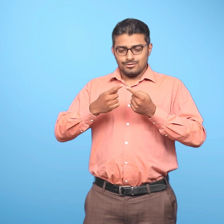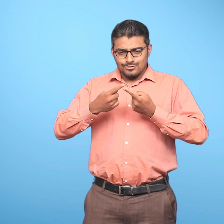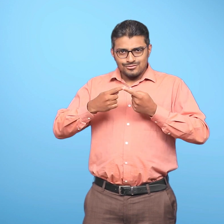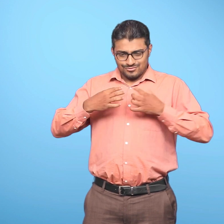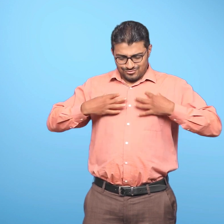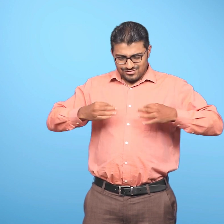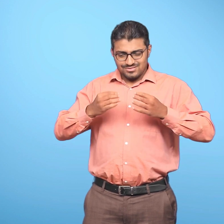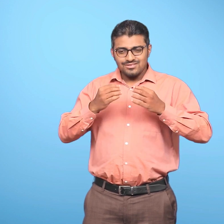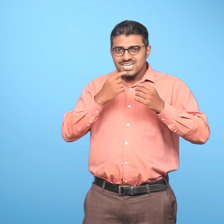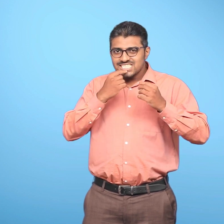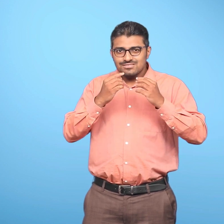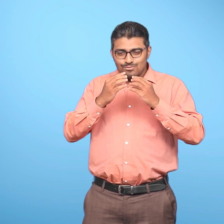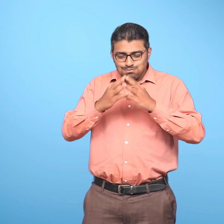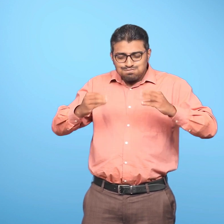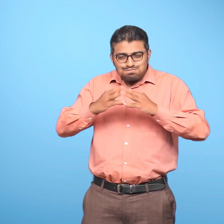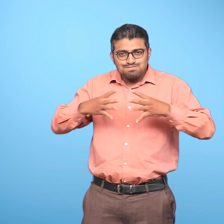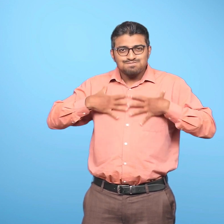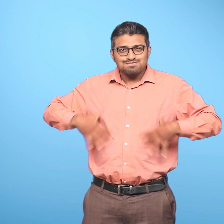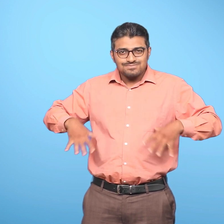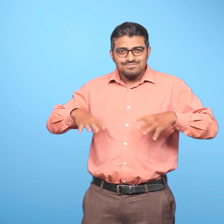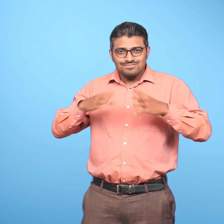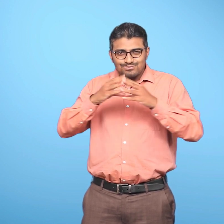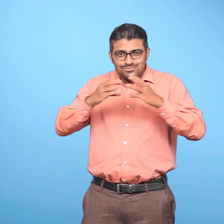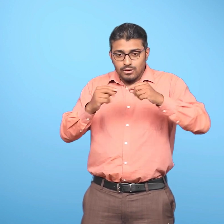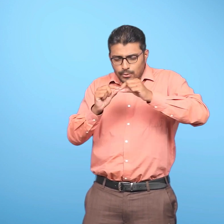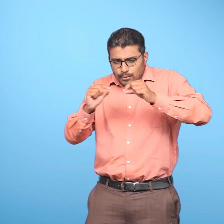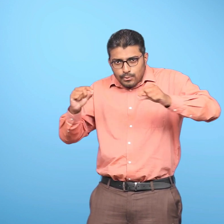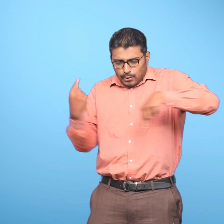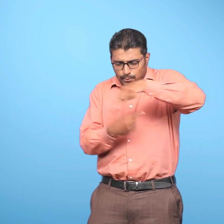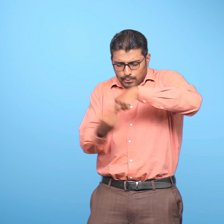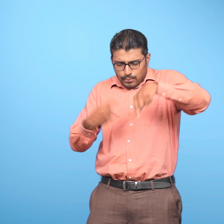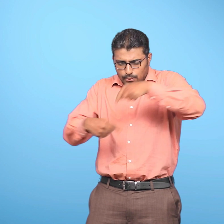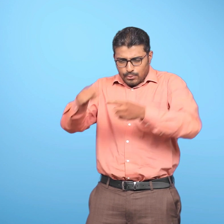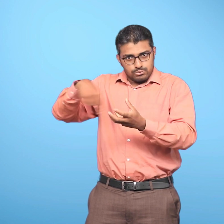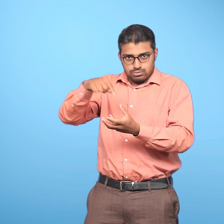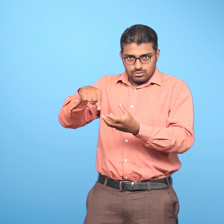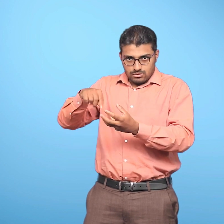Woolen yarn to knitted sweater.